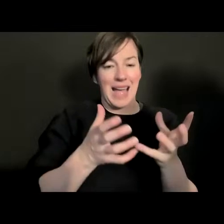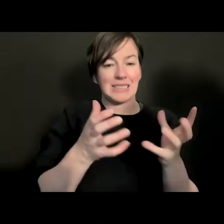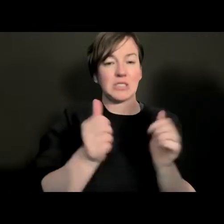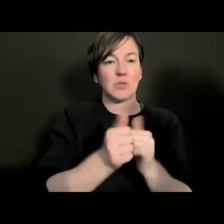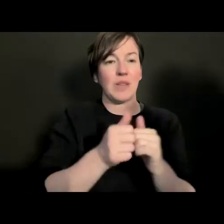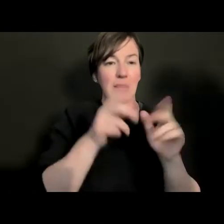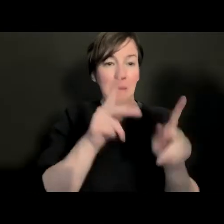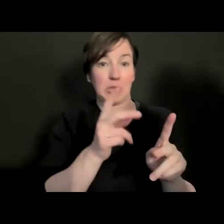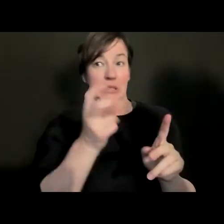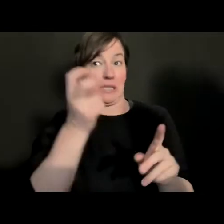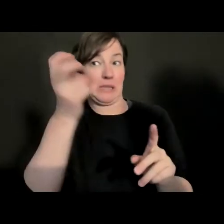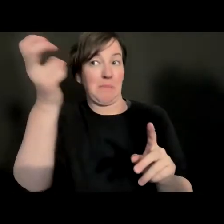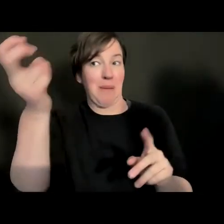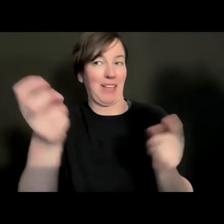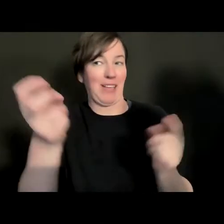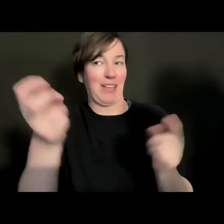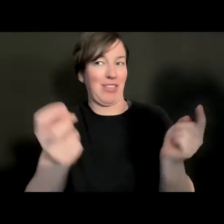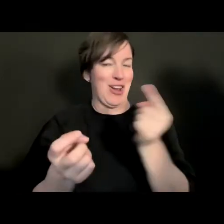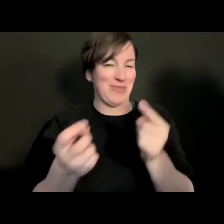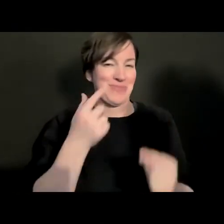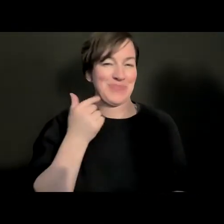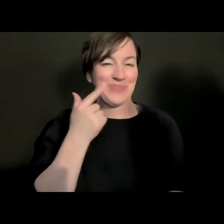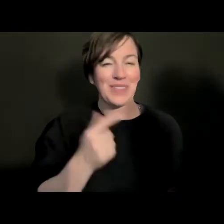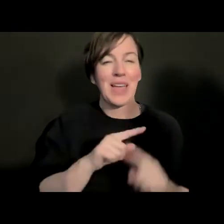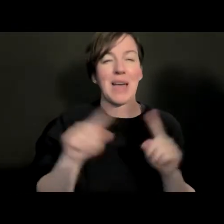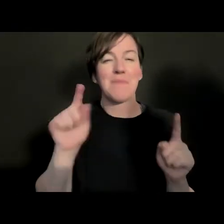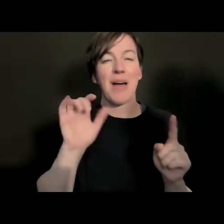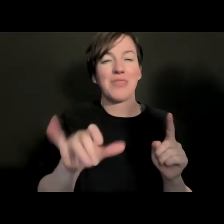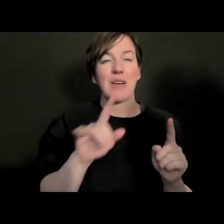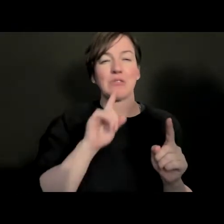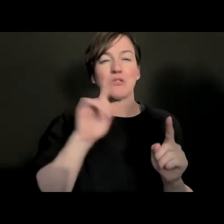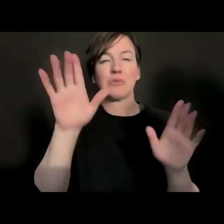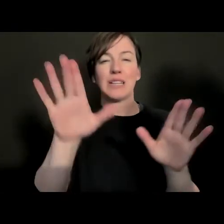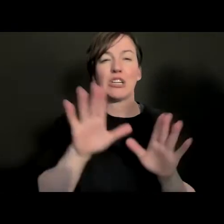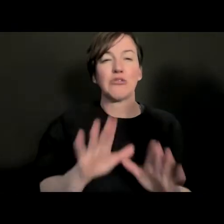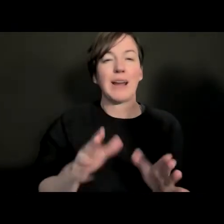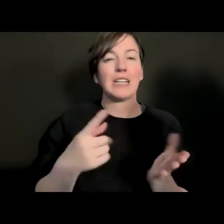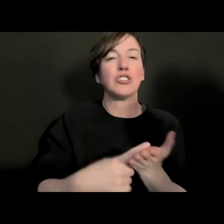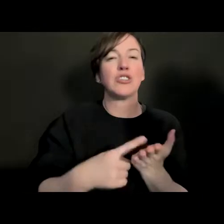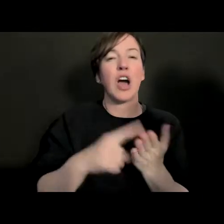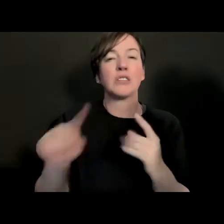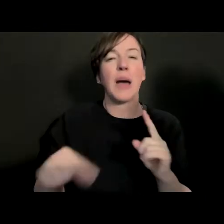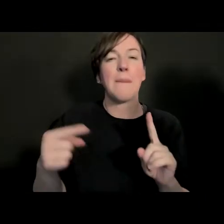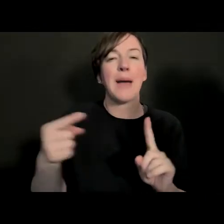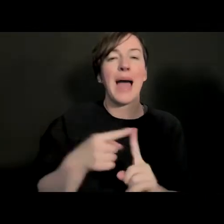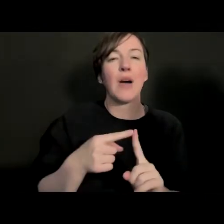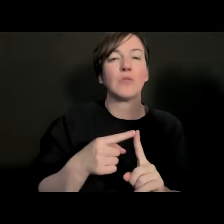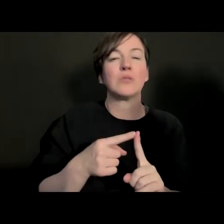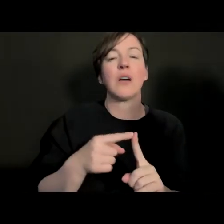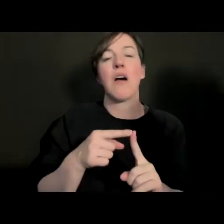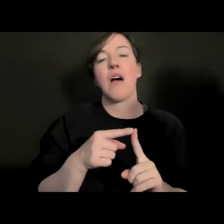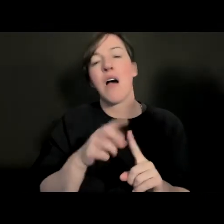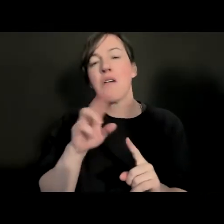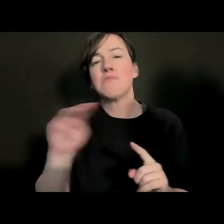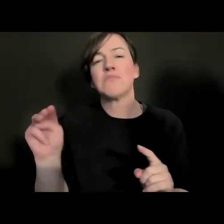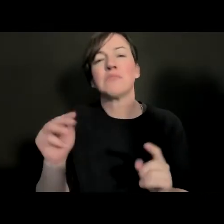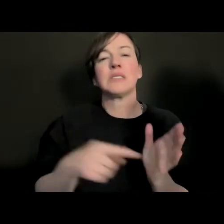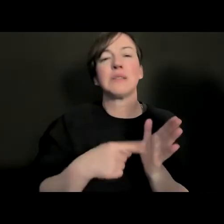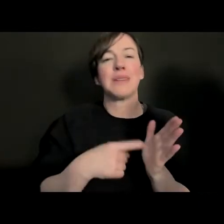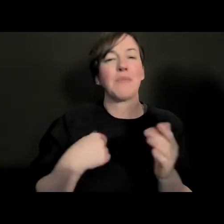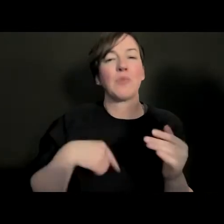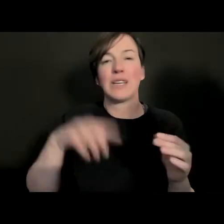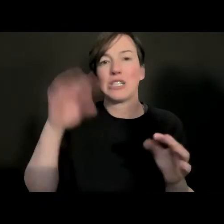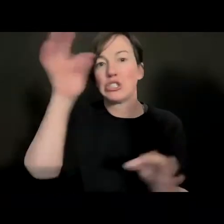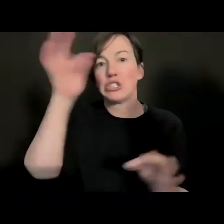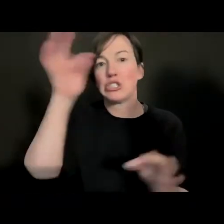back there, but that was really great. We talked about like sometimes we don't know what we don't